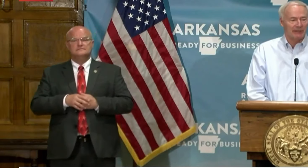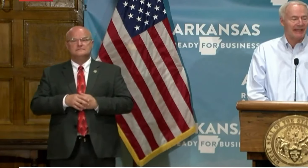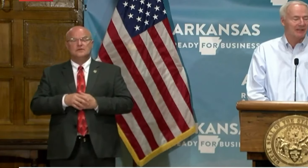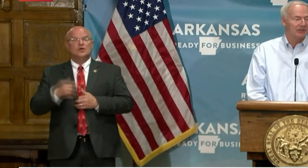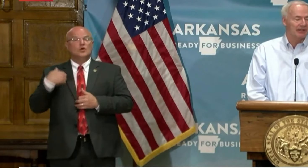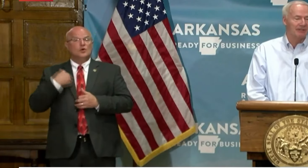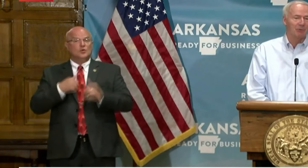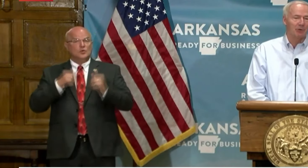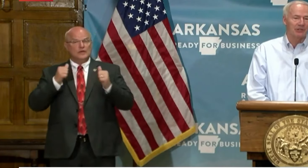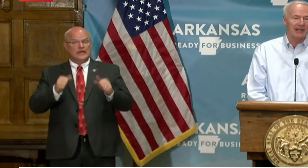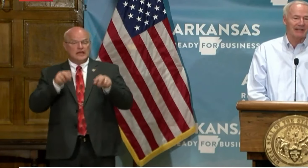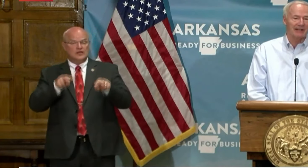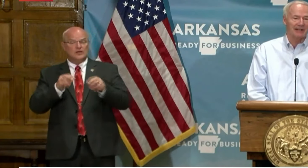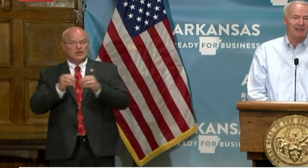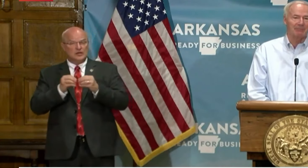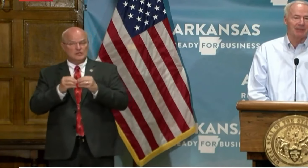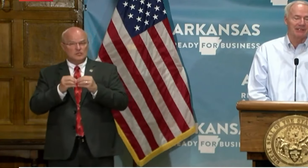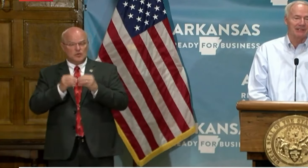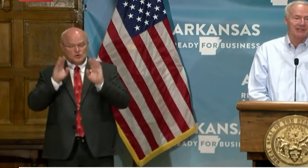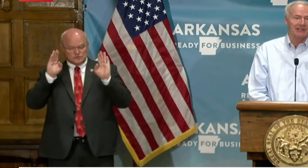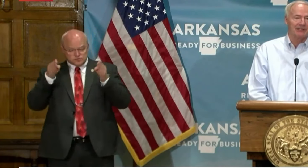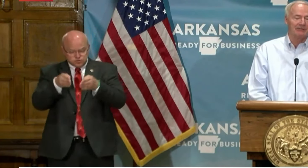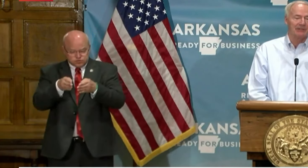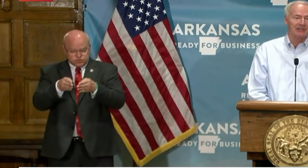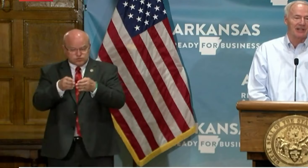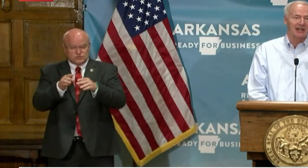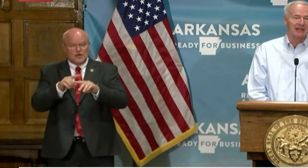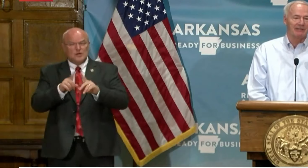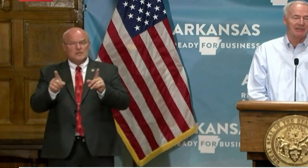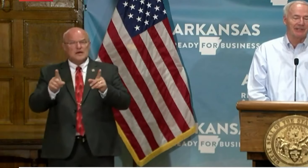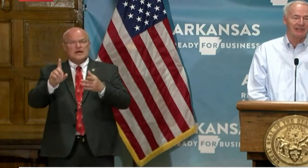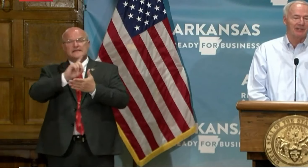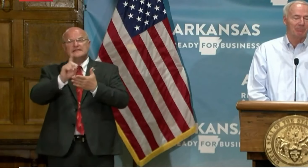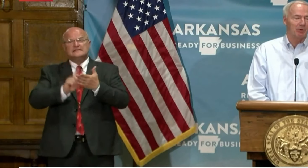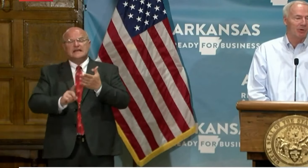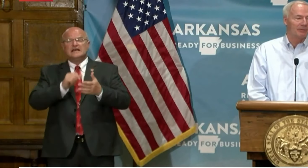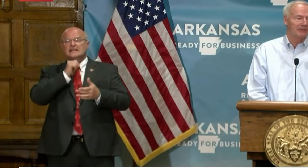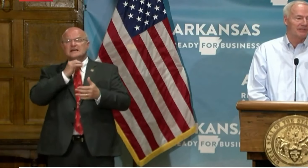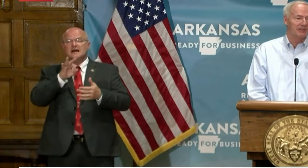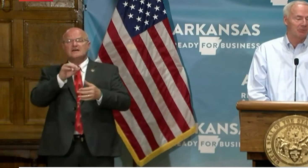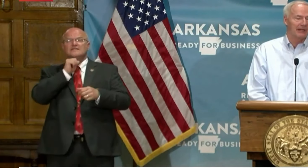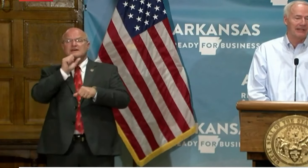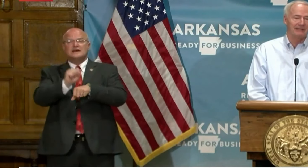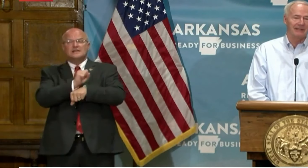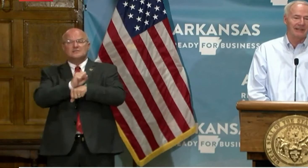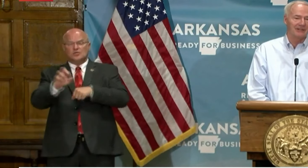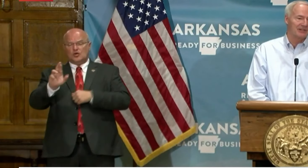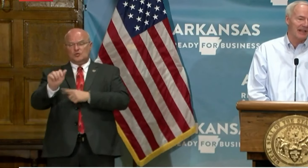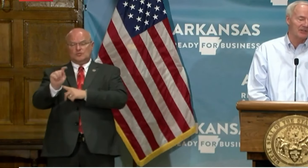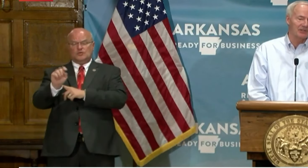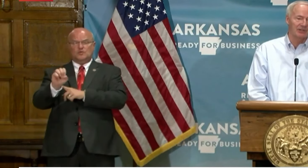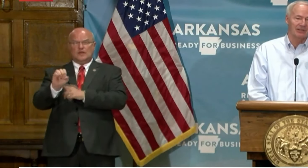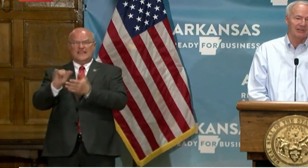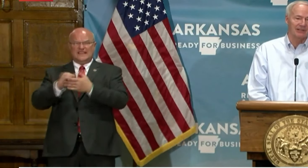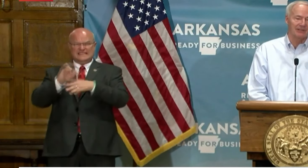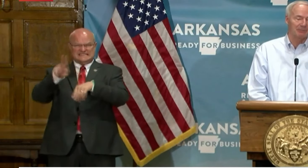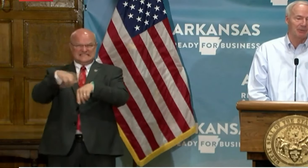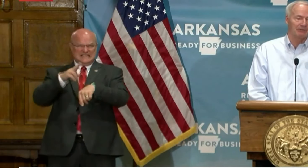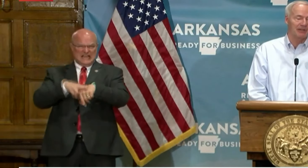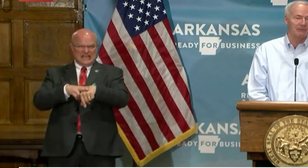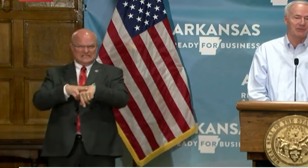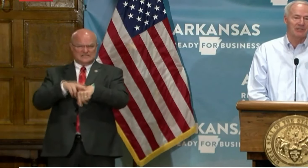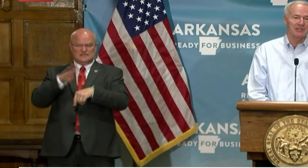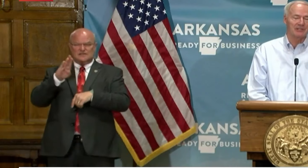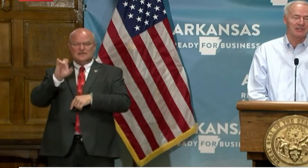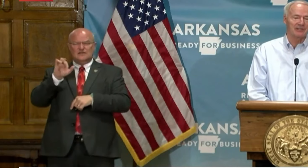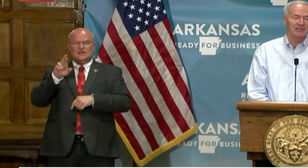And we can look at it more technically, but the design of the unemployment rate that is nationally, and the Bureau